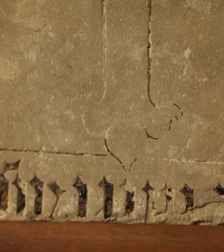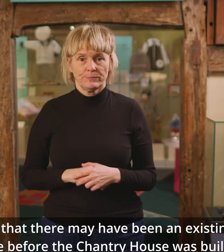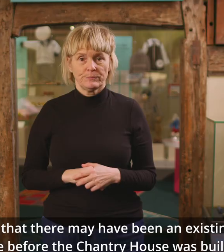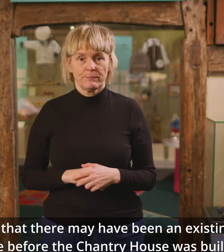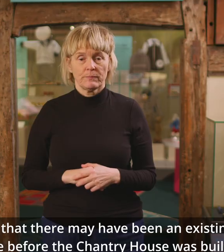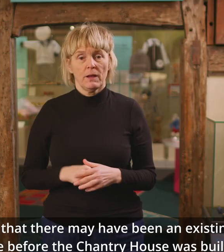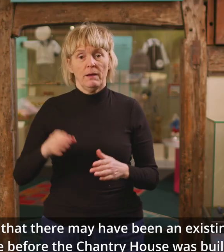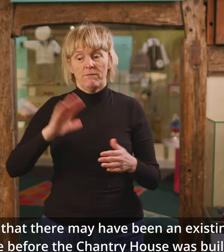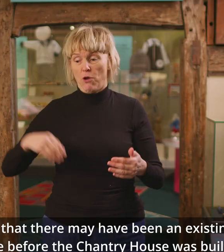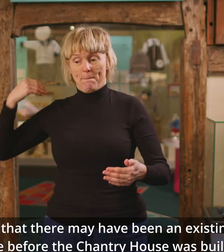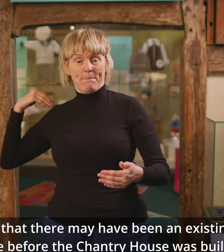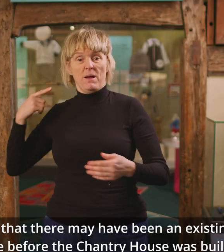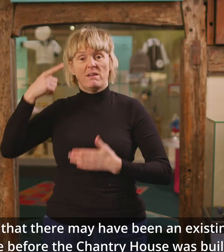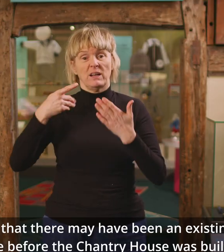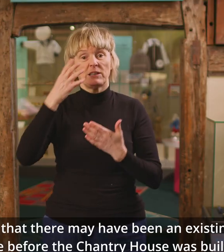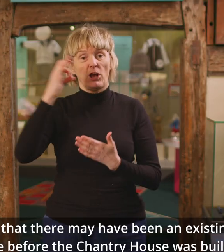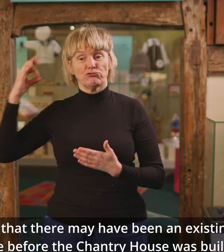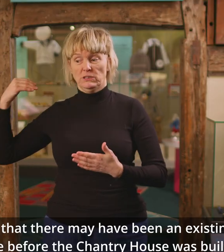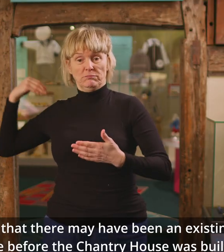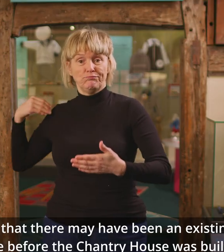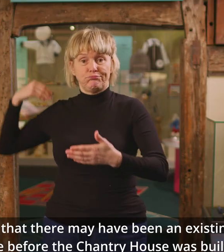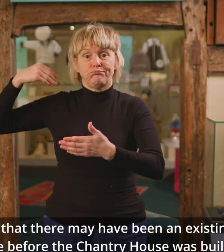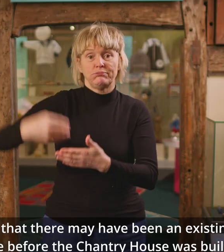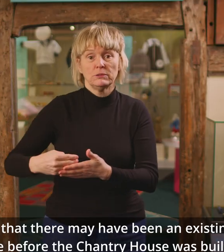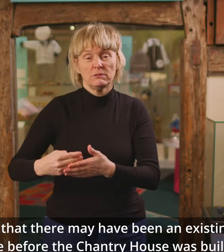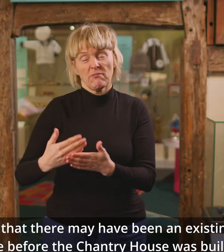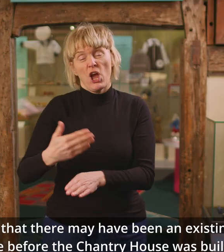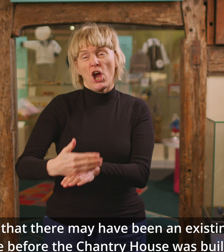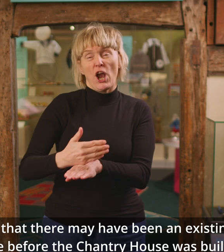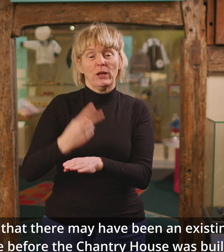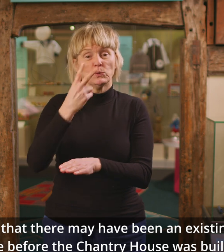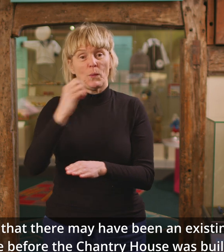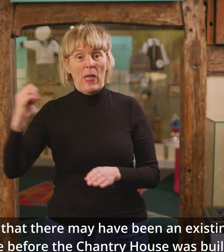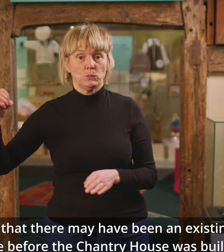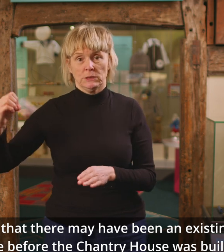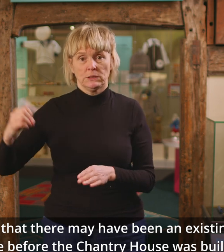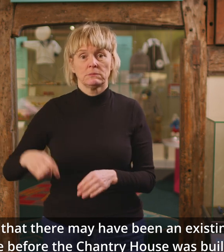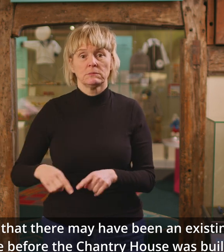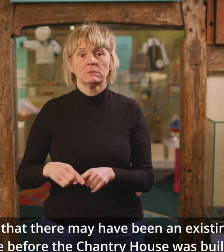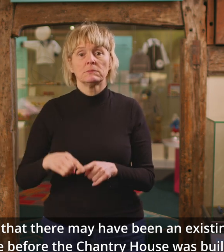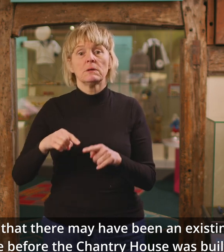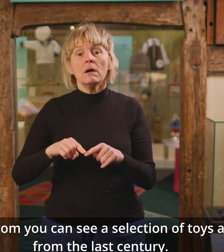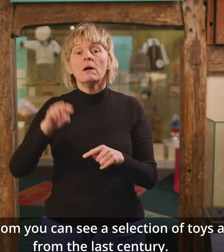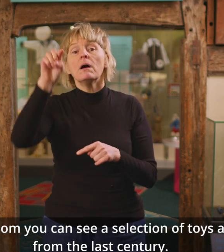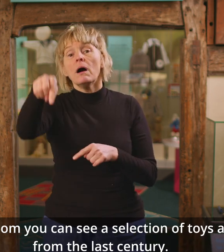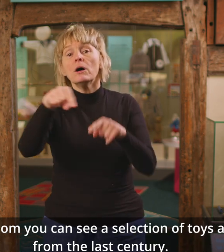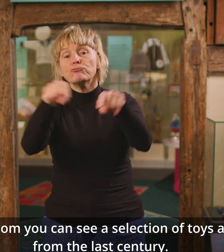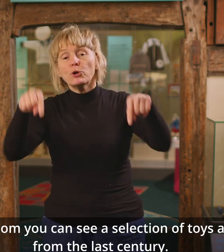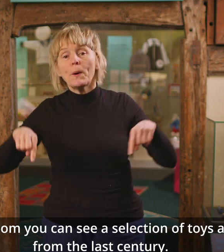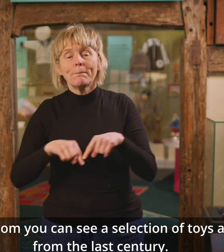It is evidence that there may have been an existing building here before the Chantry House was built. In the next room, you can